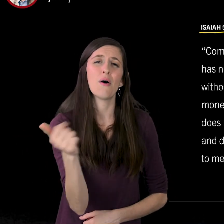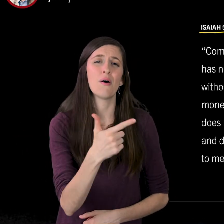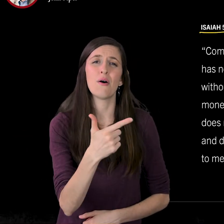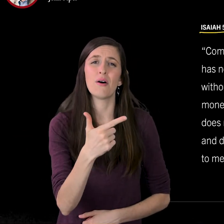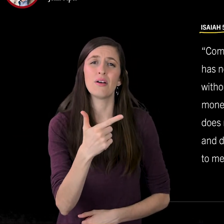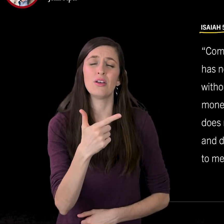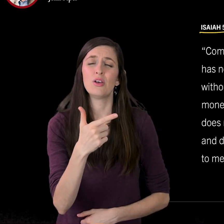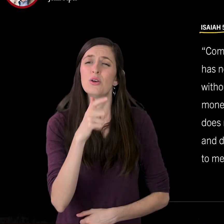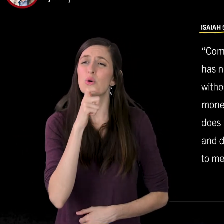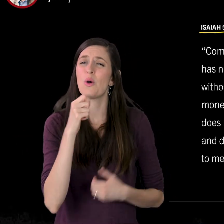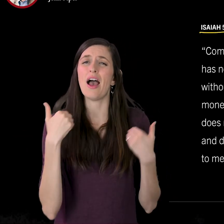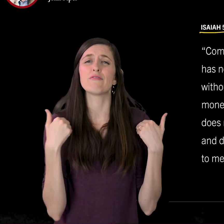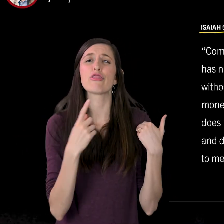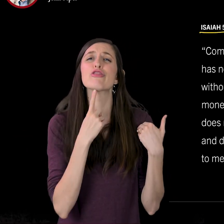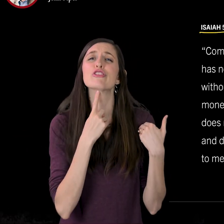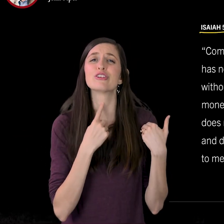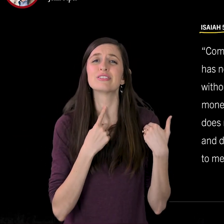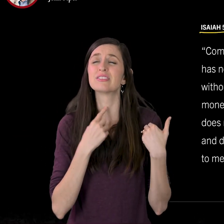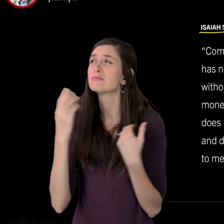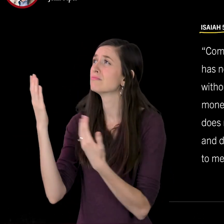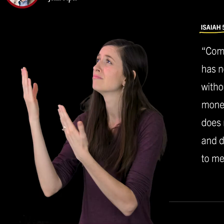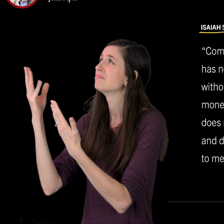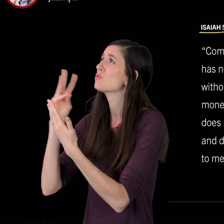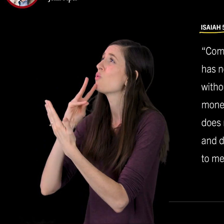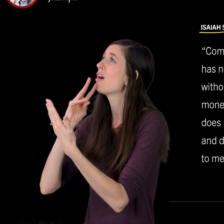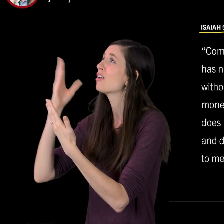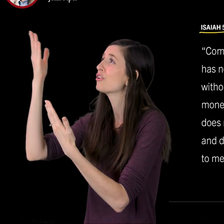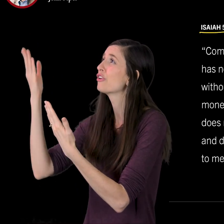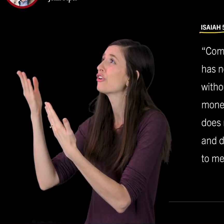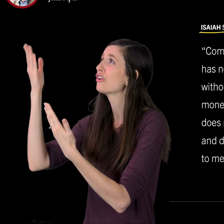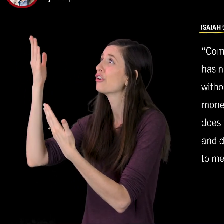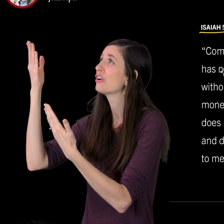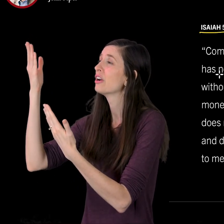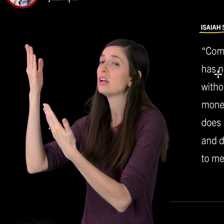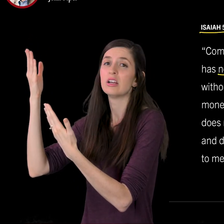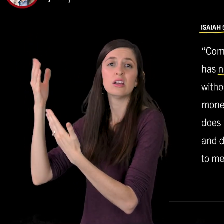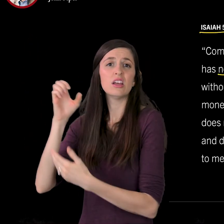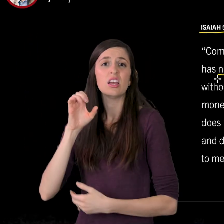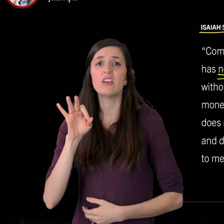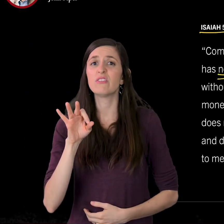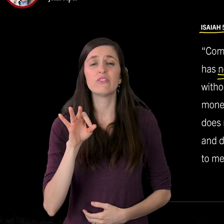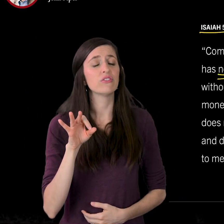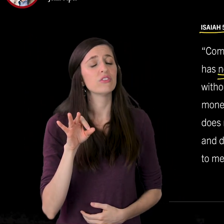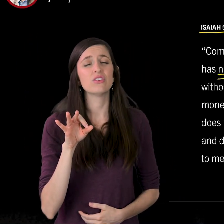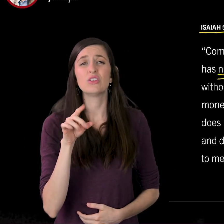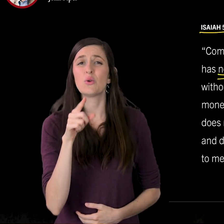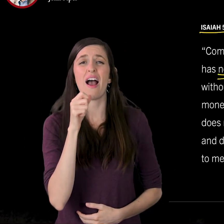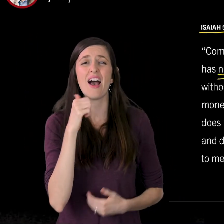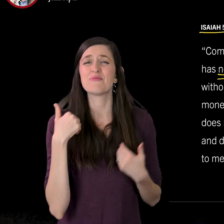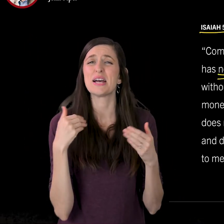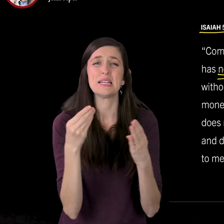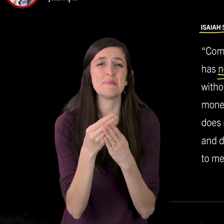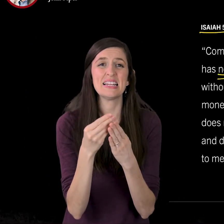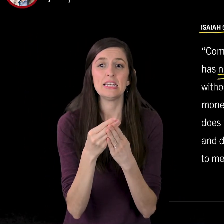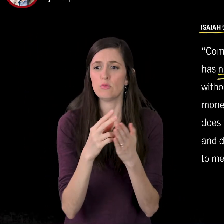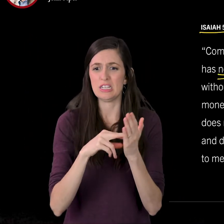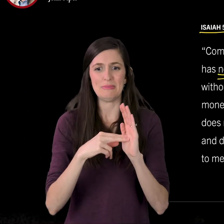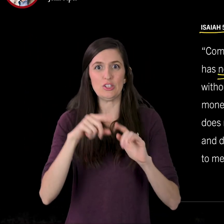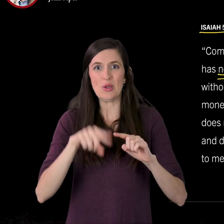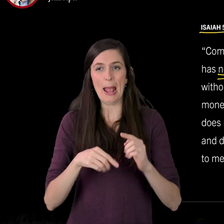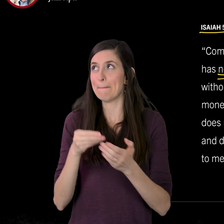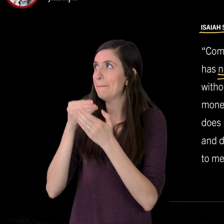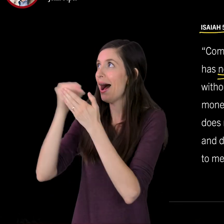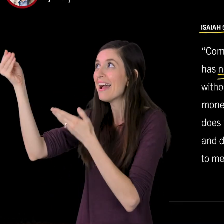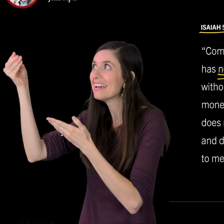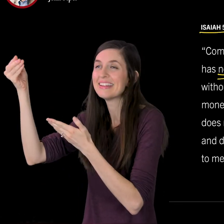everyone who thirsts come to the waters and he who has no money in other words you can't buy it you